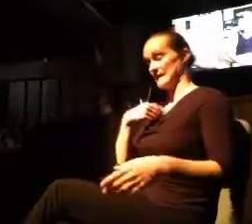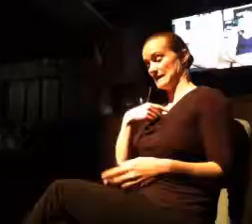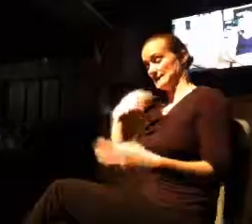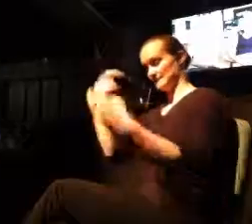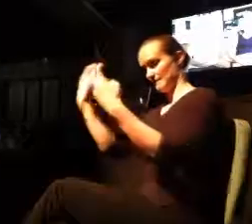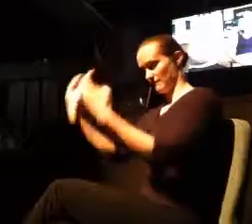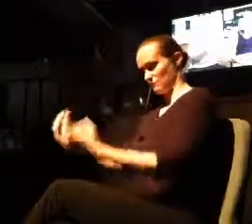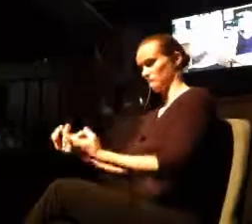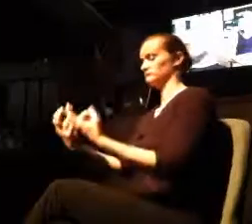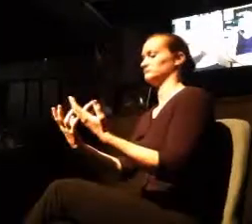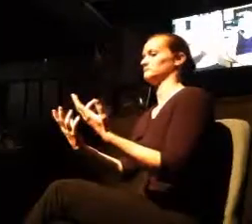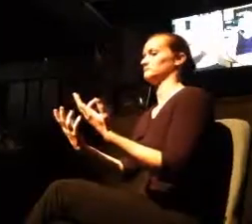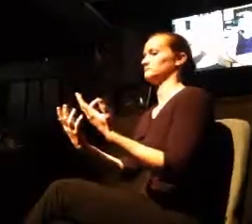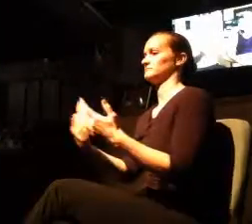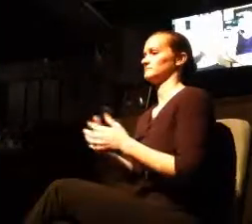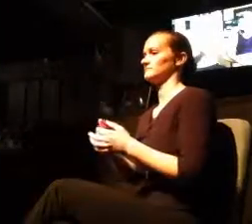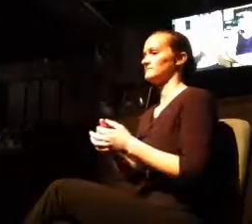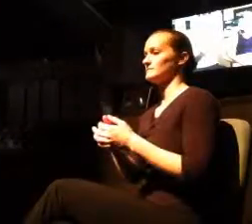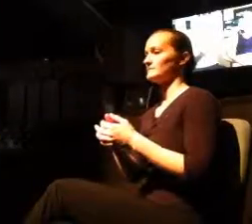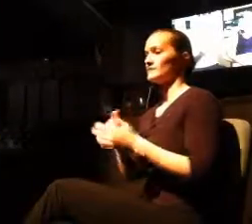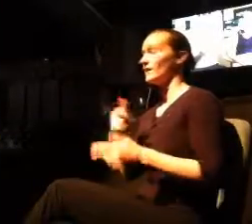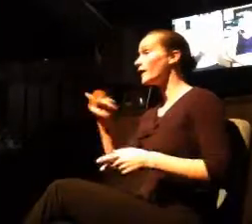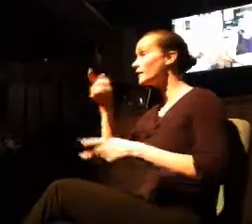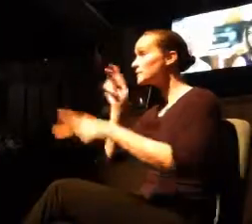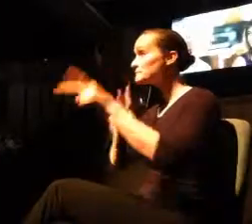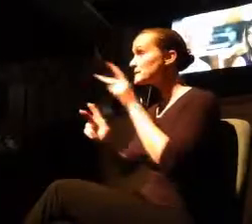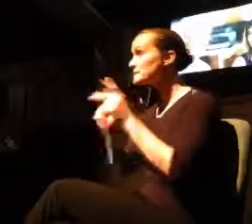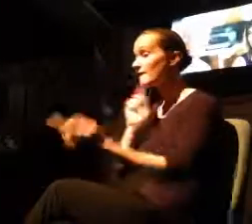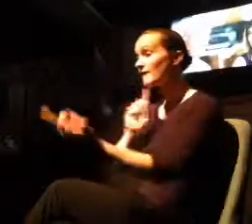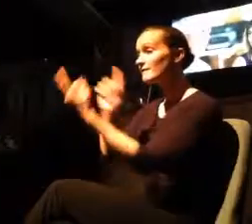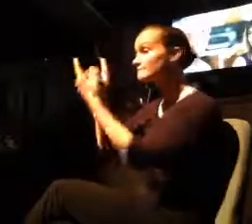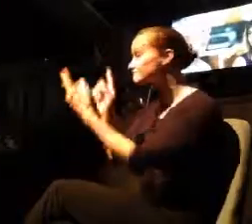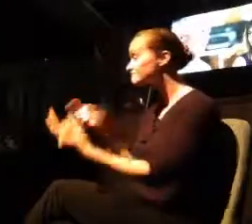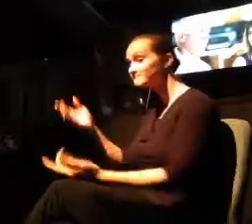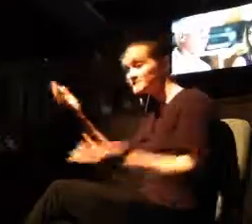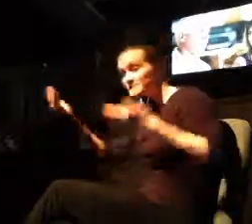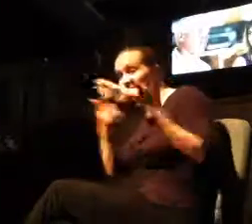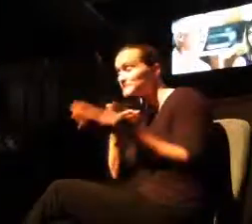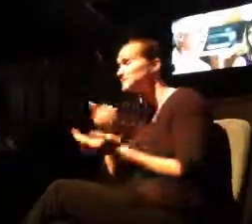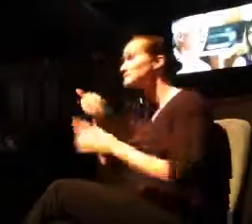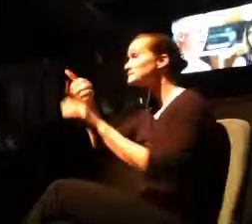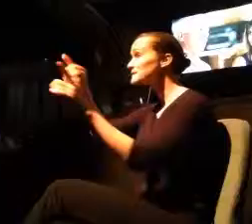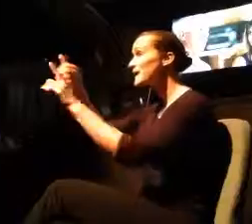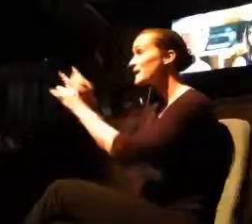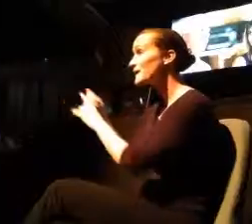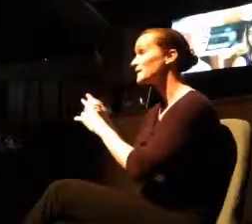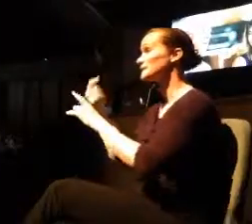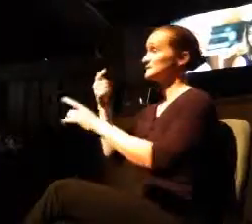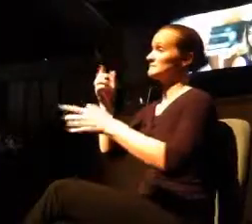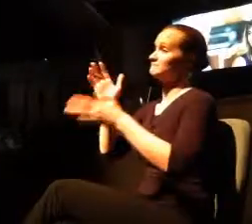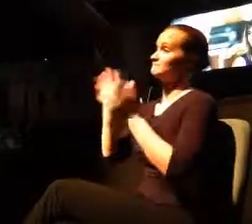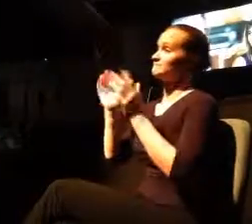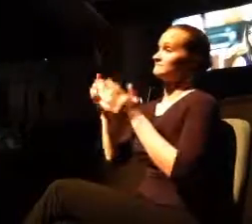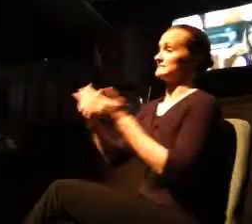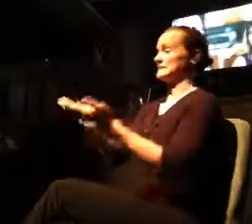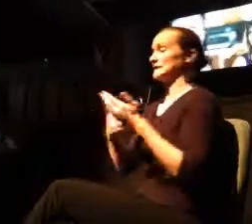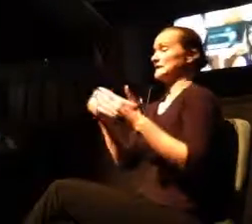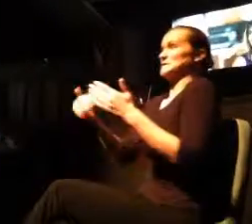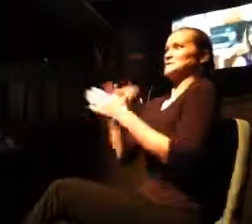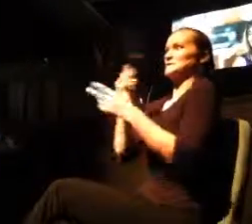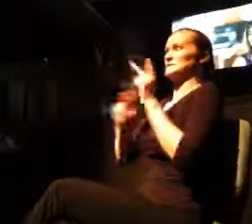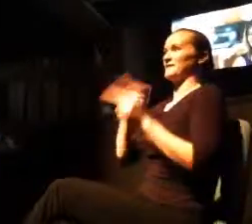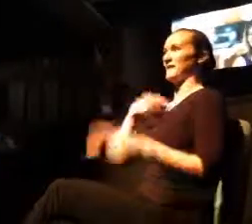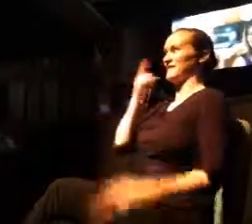and the person that would come up and just introduce themselves and talk about newcomers, and that's